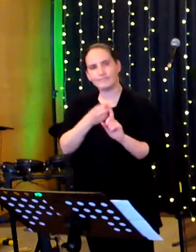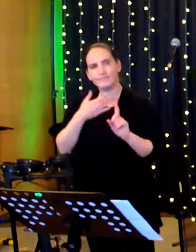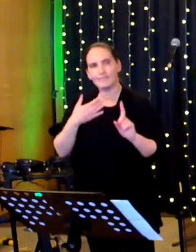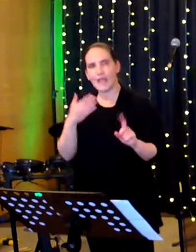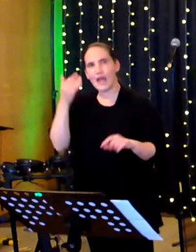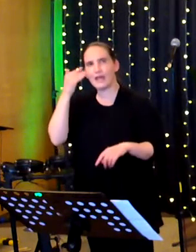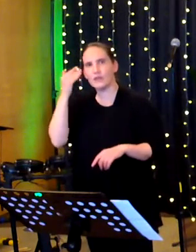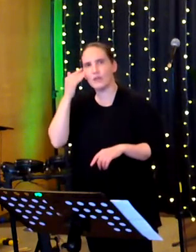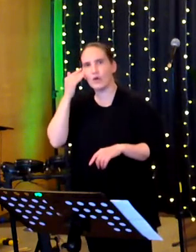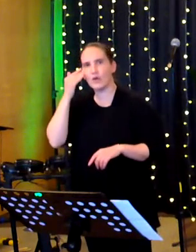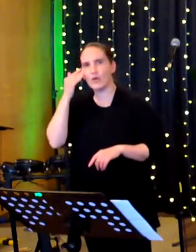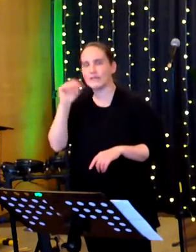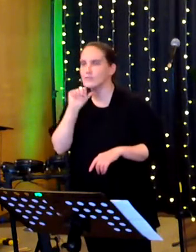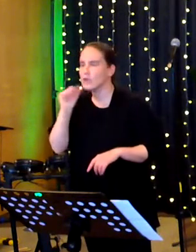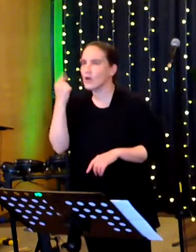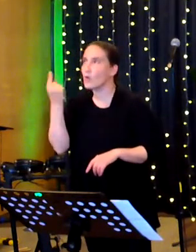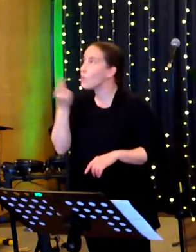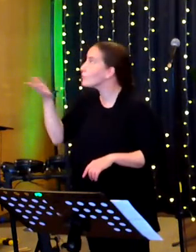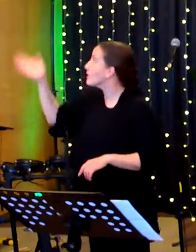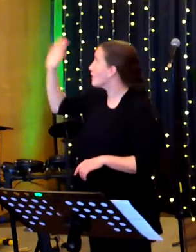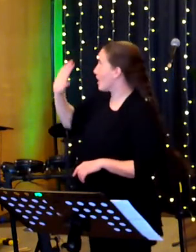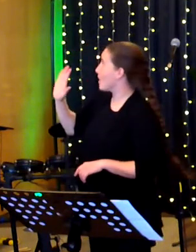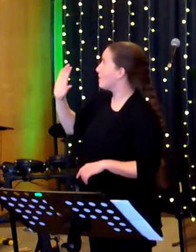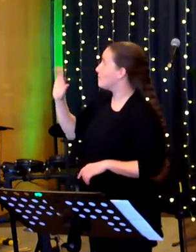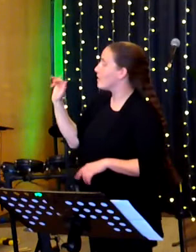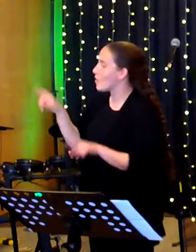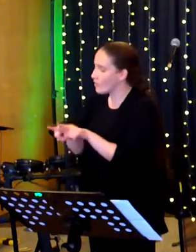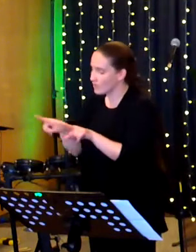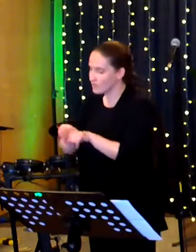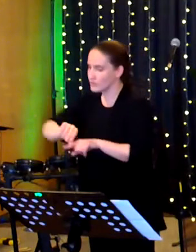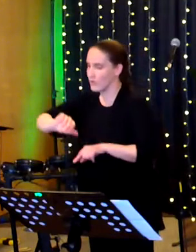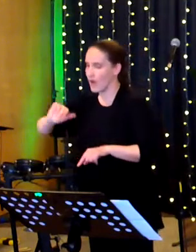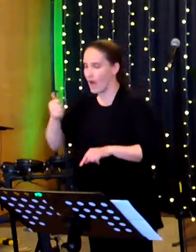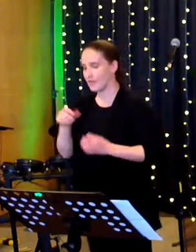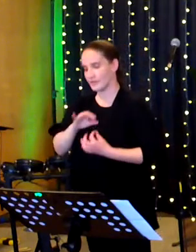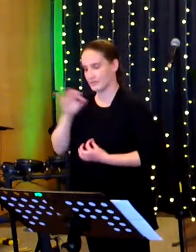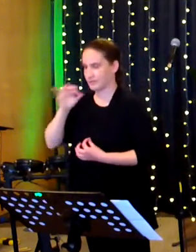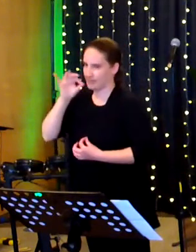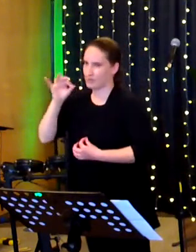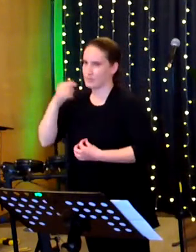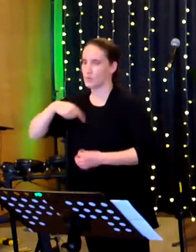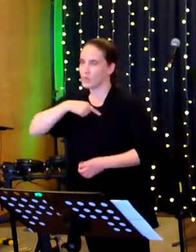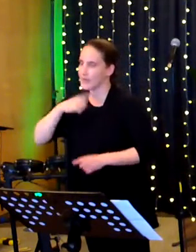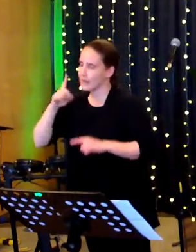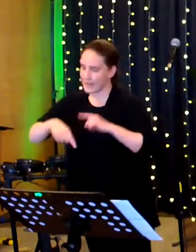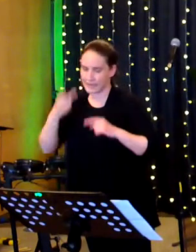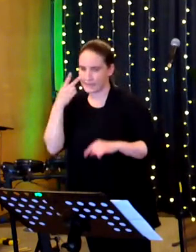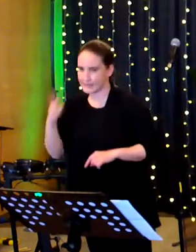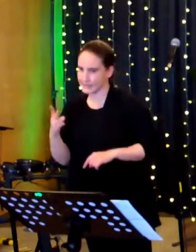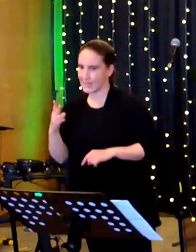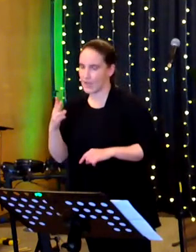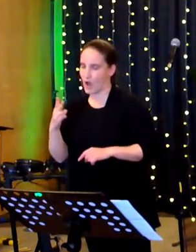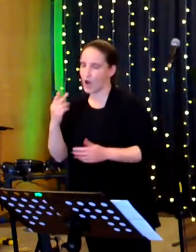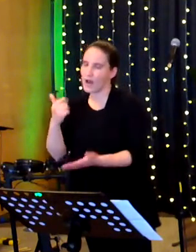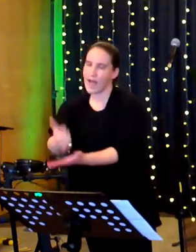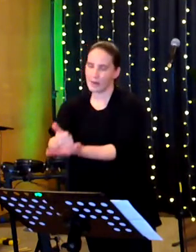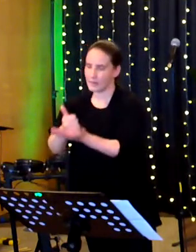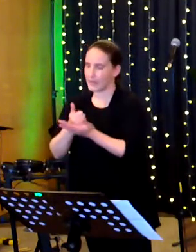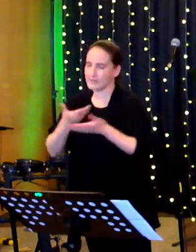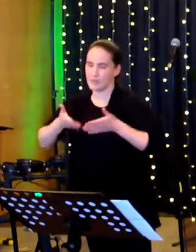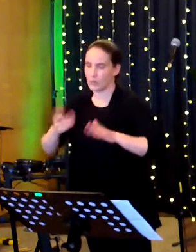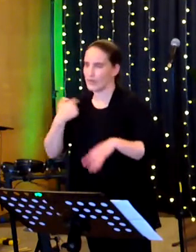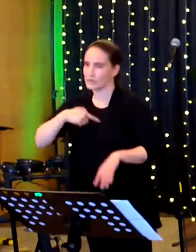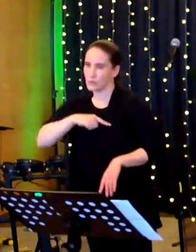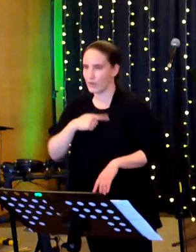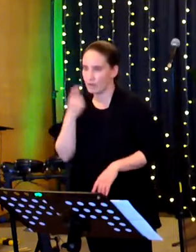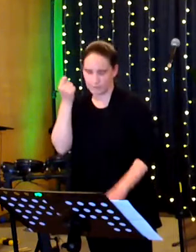but there are other forces at work that we can't see. And they're also doing far more than we will ever know.